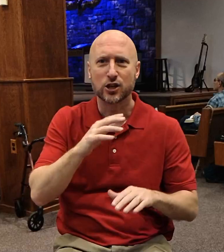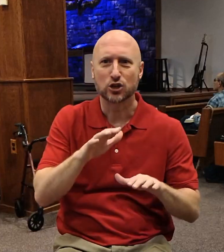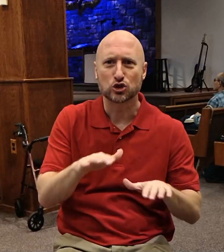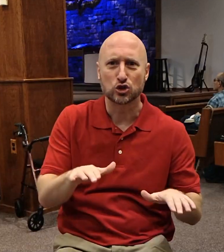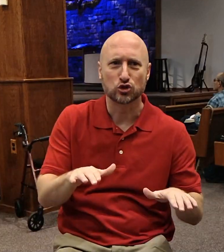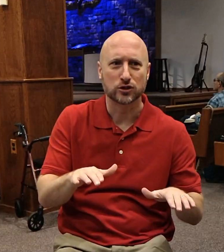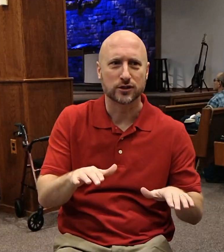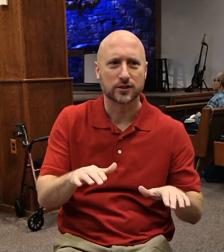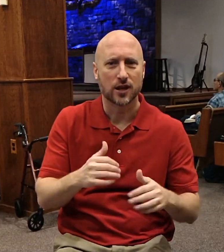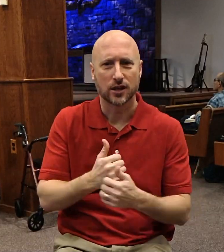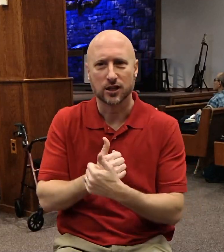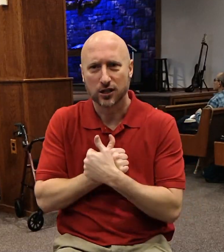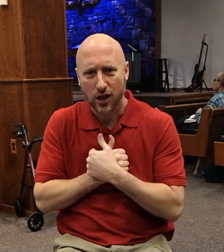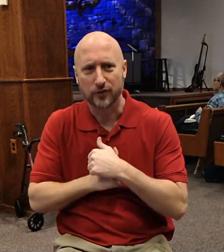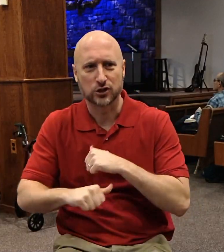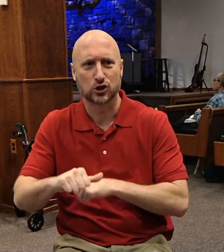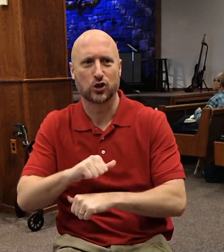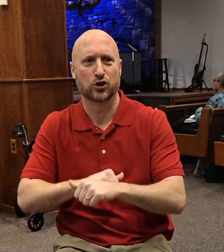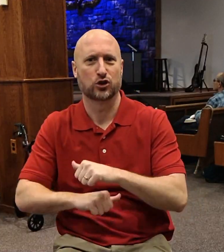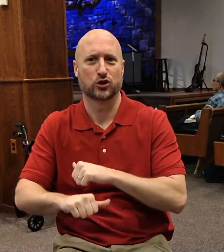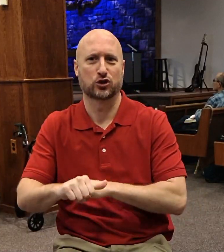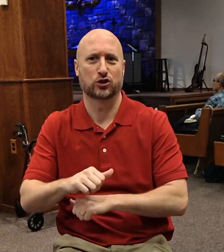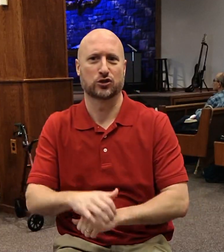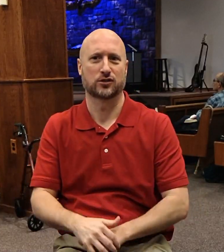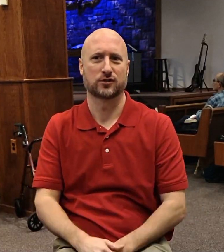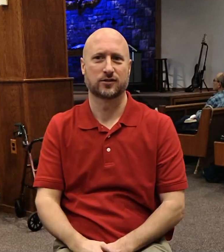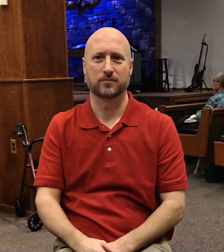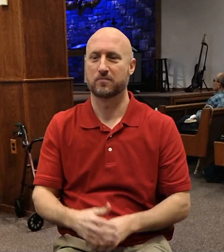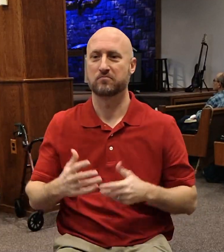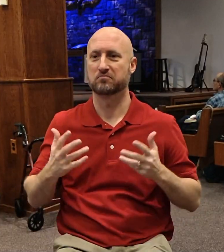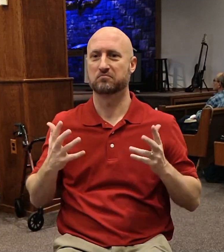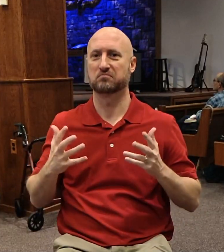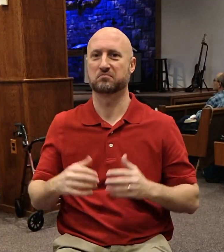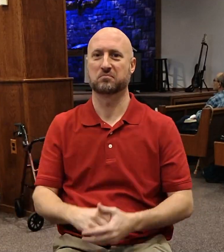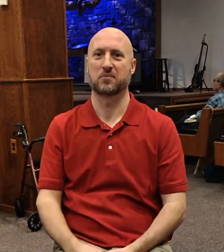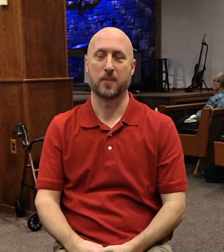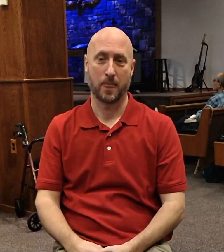love one another. and that's all he would say.